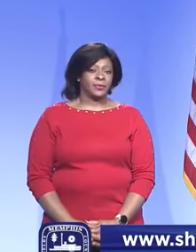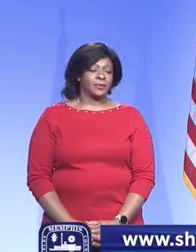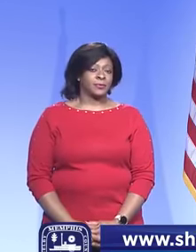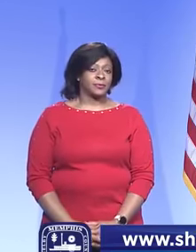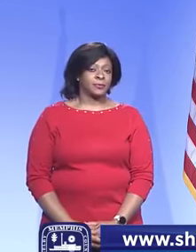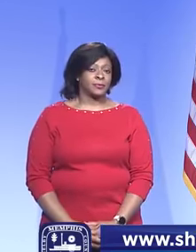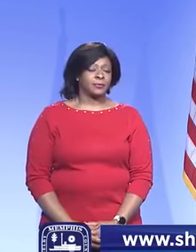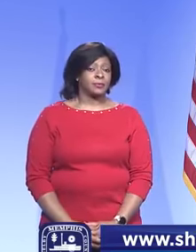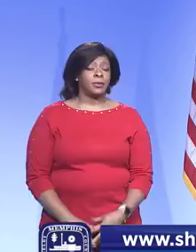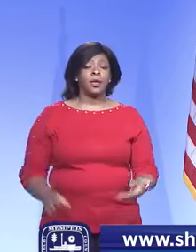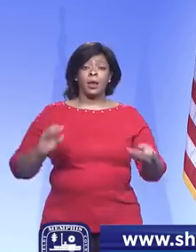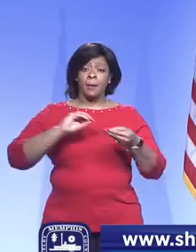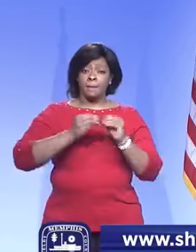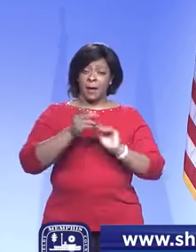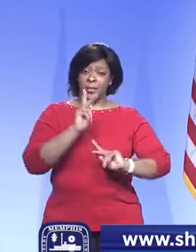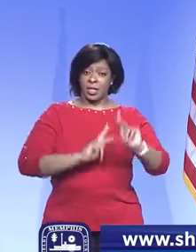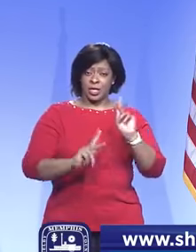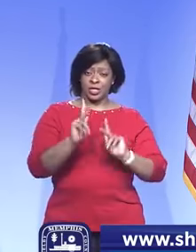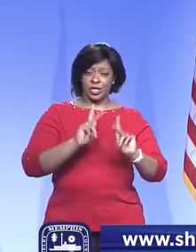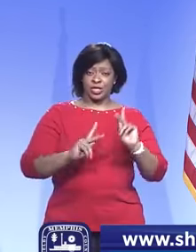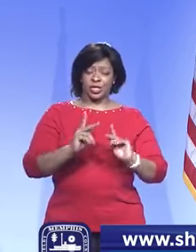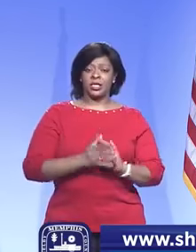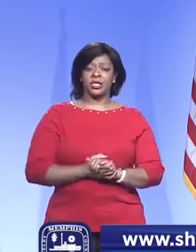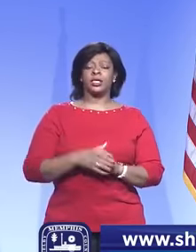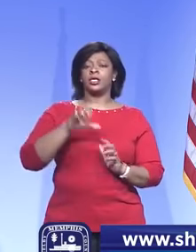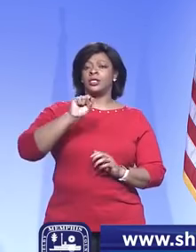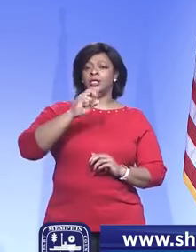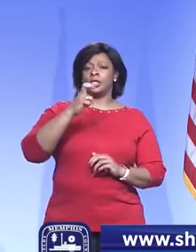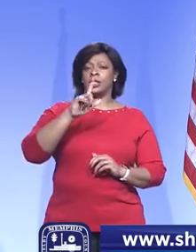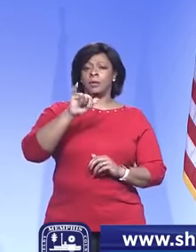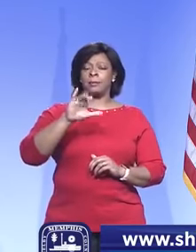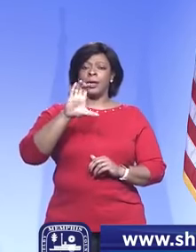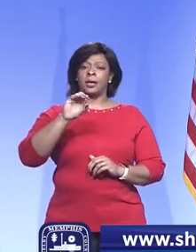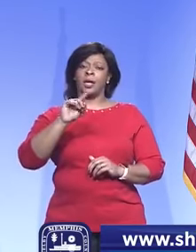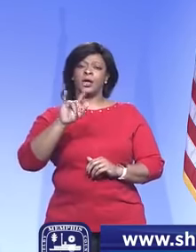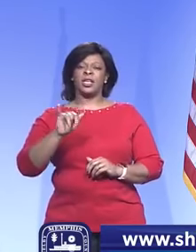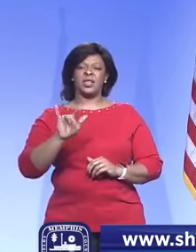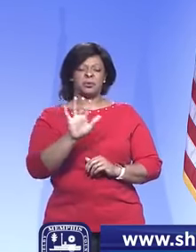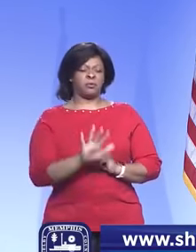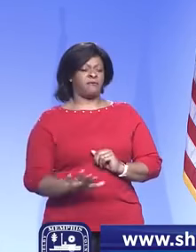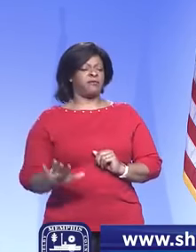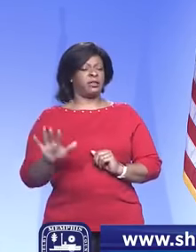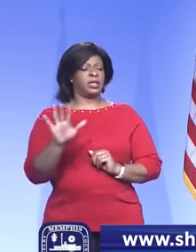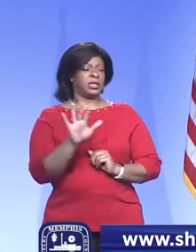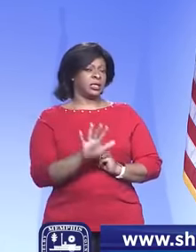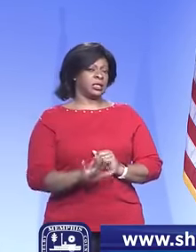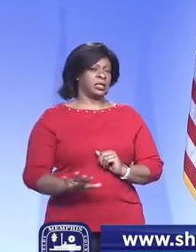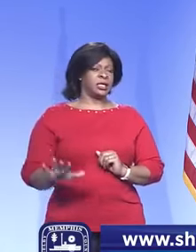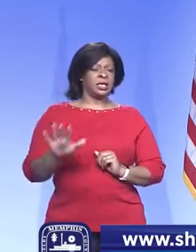The population of Shelby County is roughly